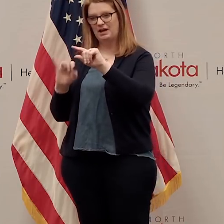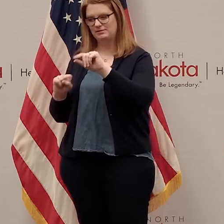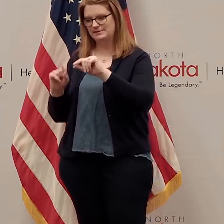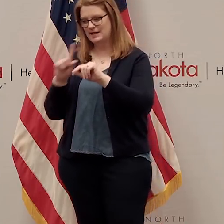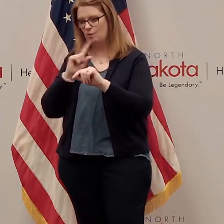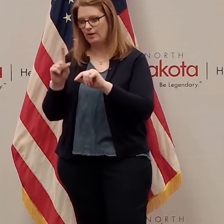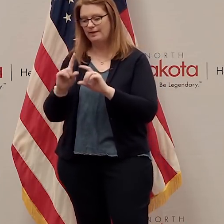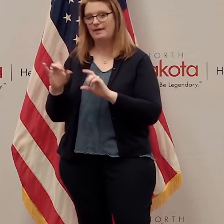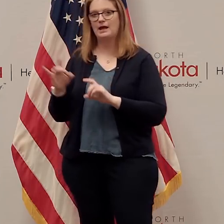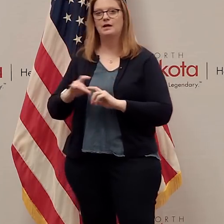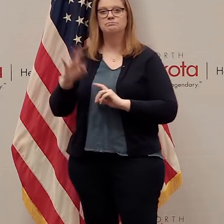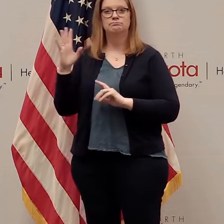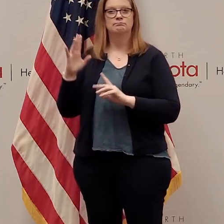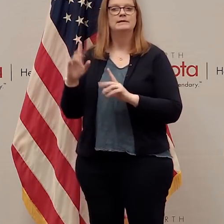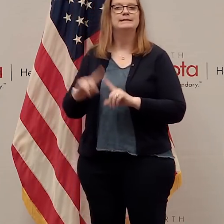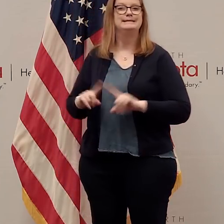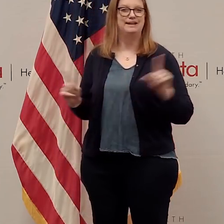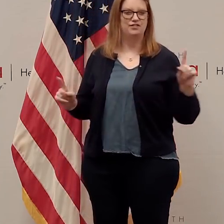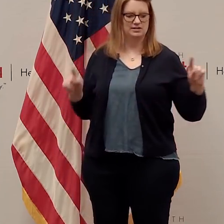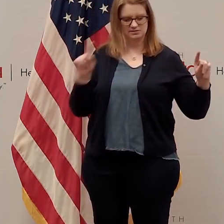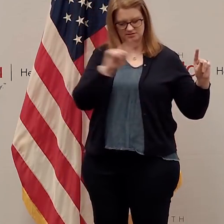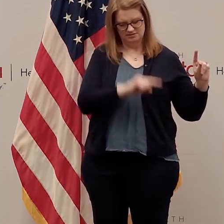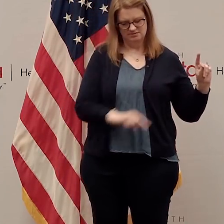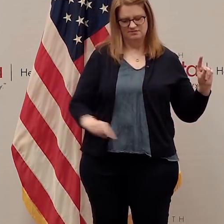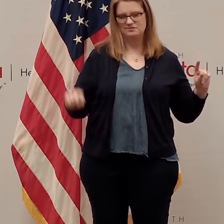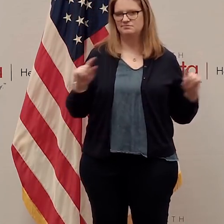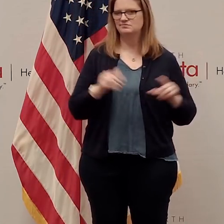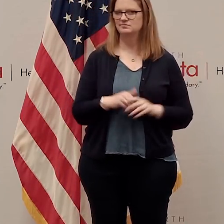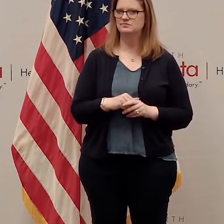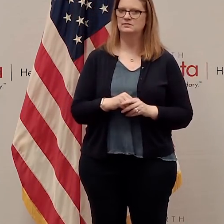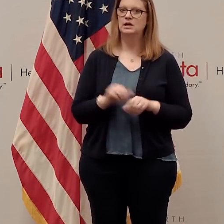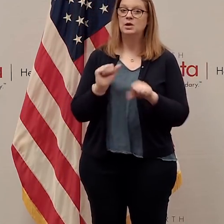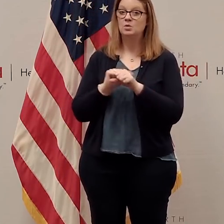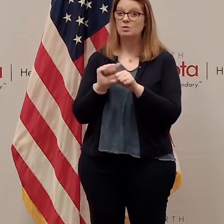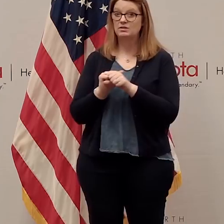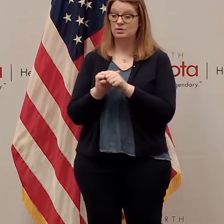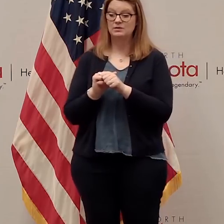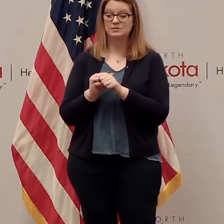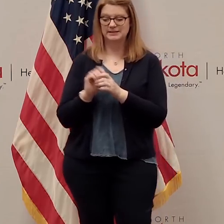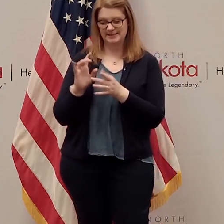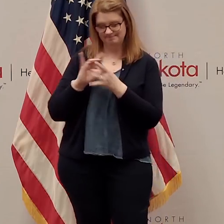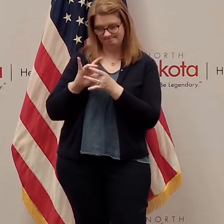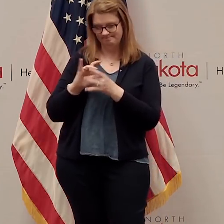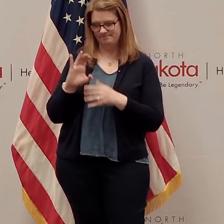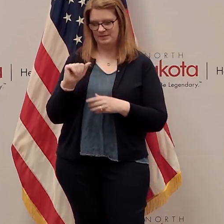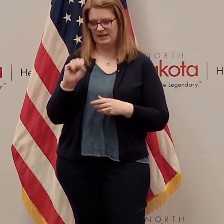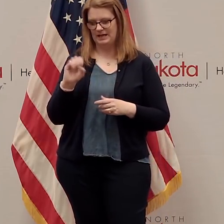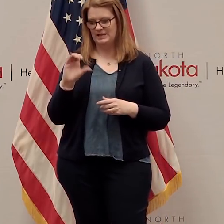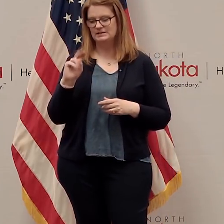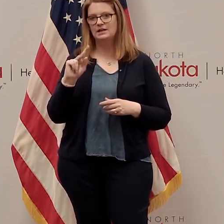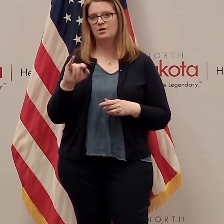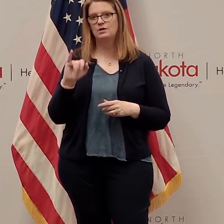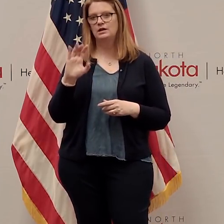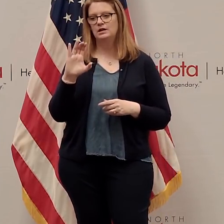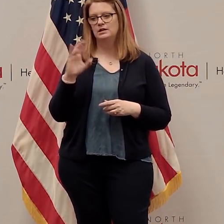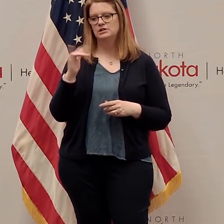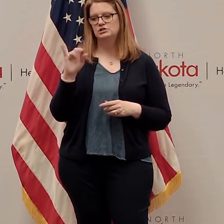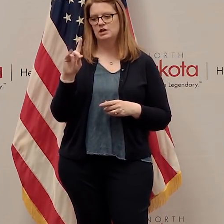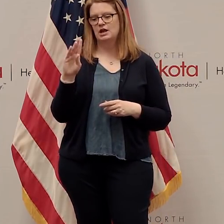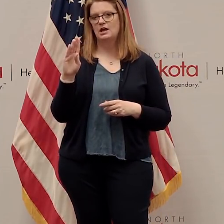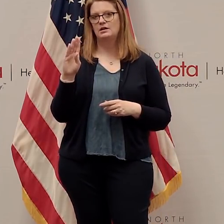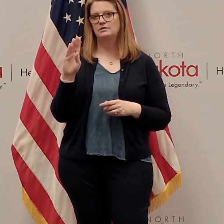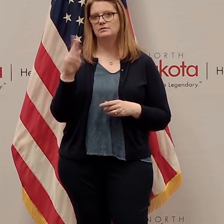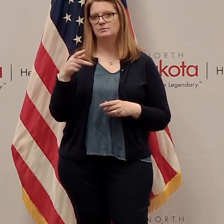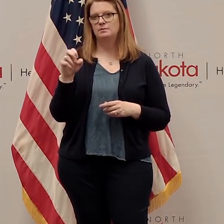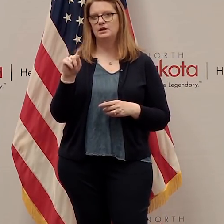state. So we're comfortable. We've worked closely with Cass County, Chad Peterson, who's the chair there, Mayor Bernie